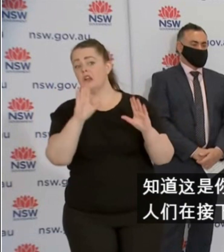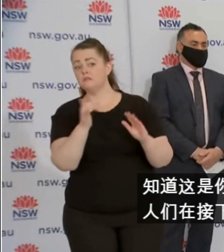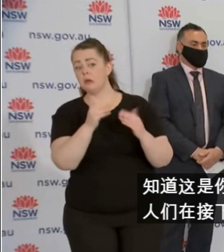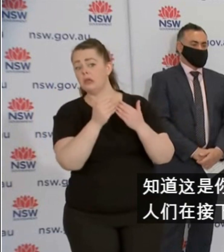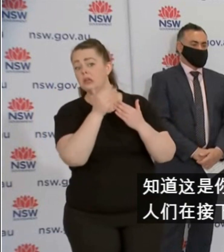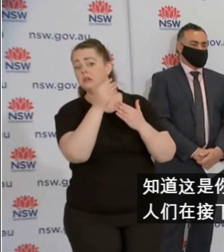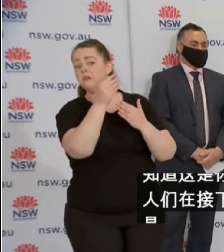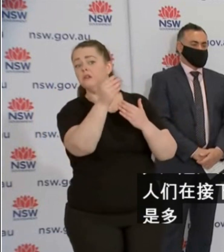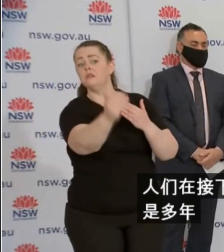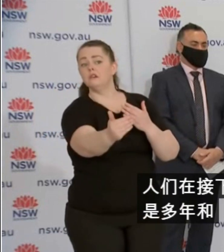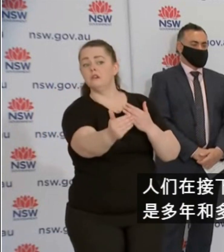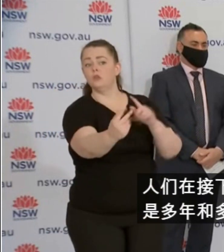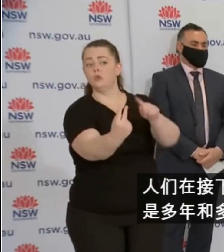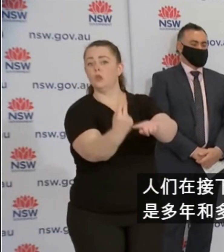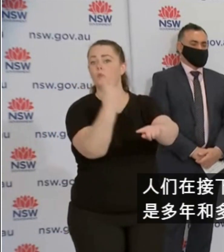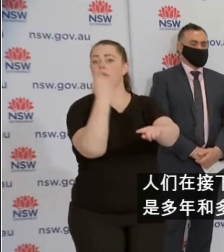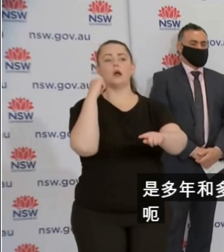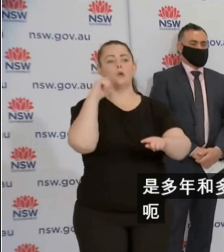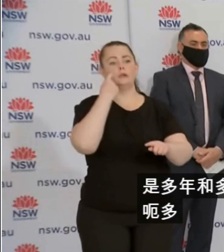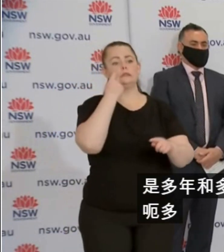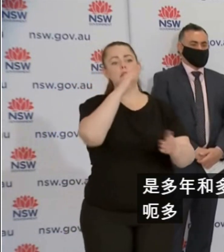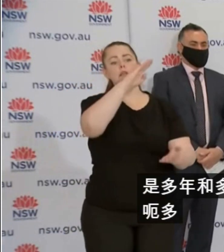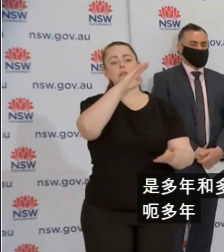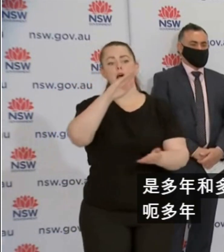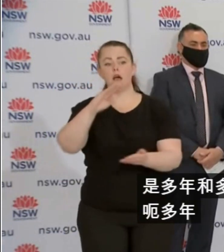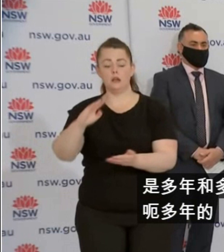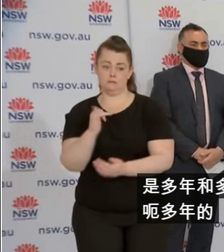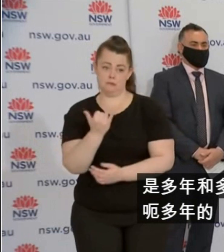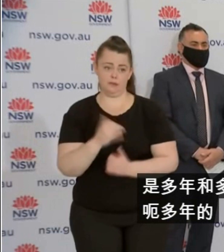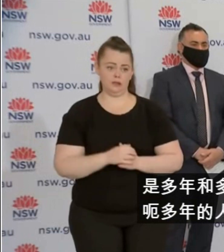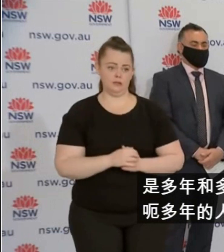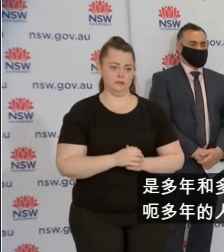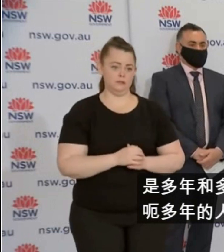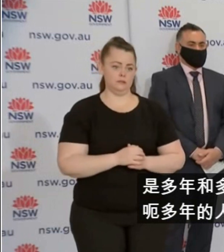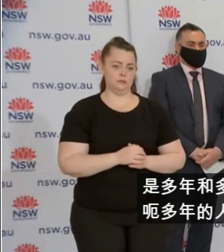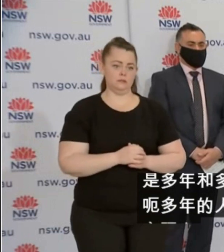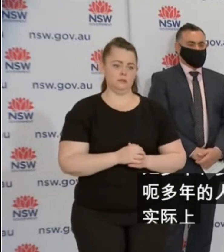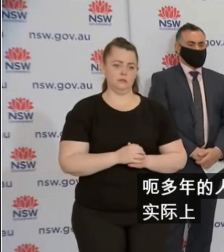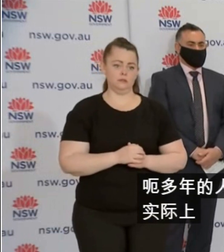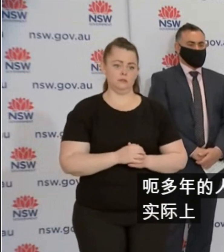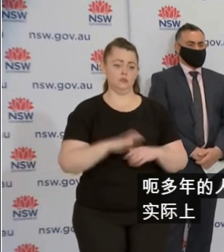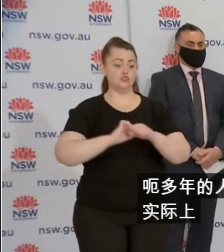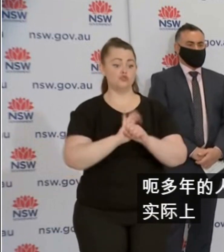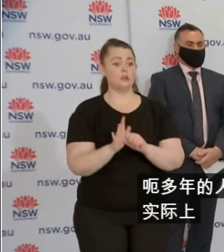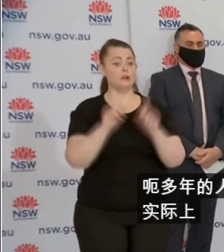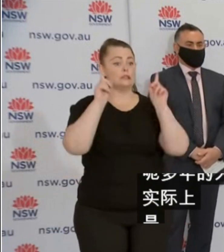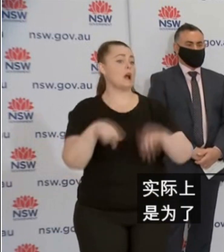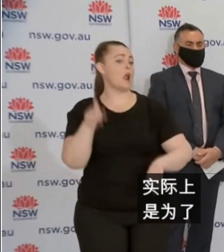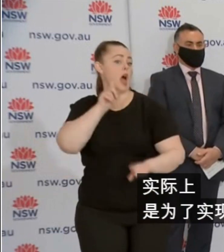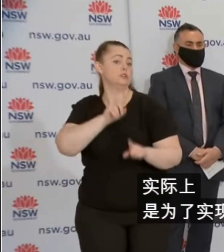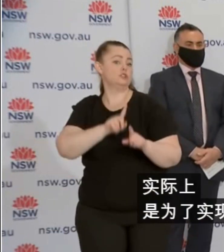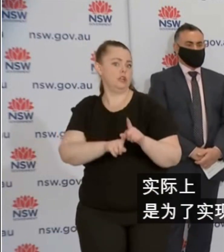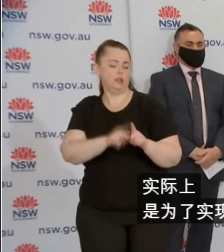going to in the next few weeks is the result of years and years of planning, years of people putting literally